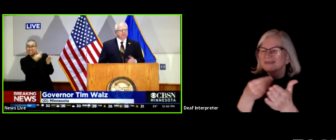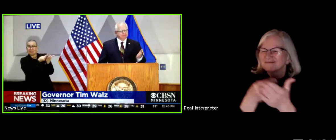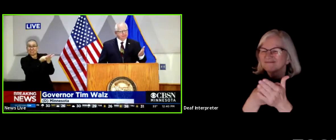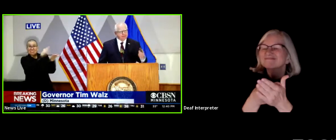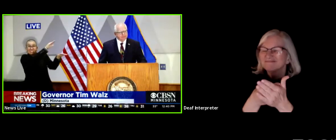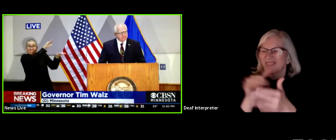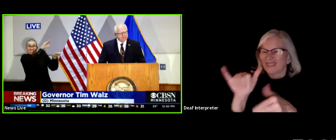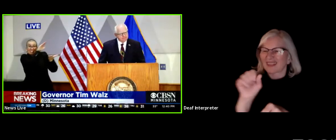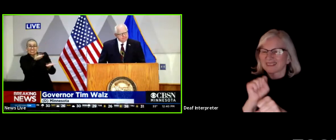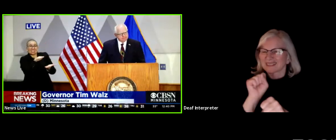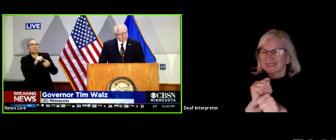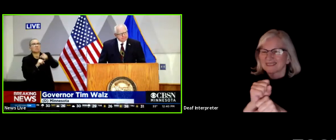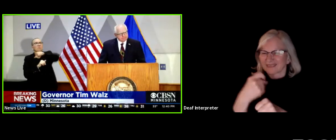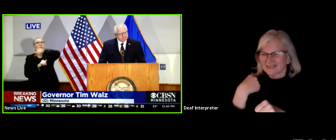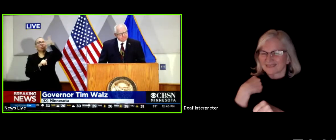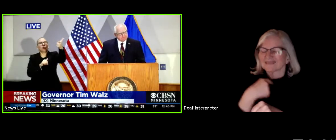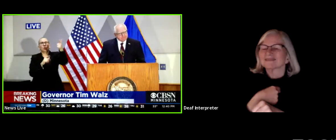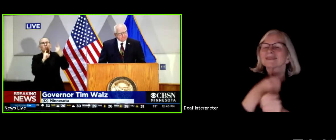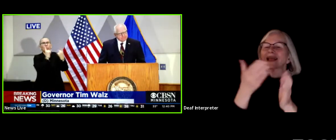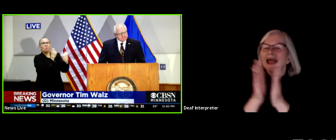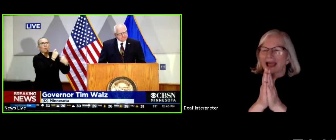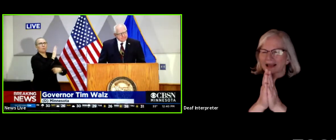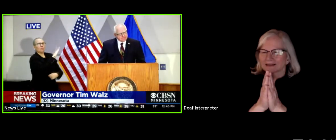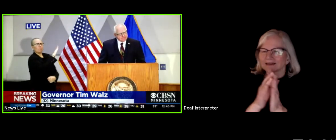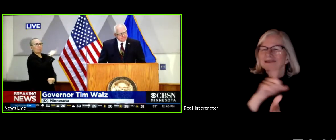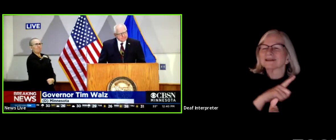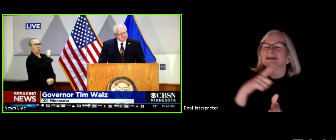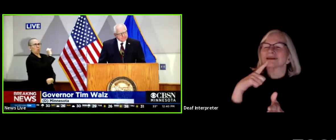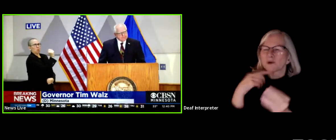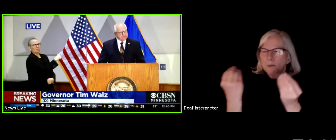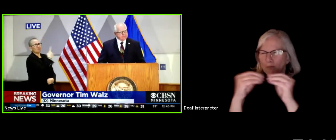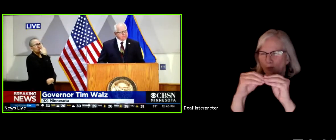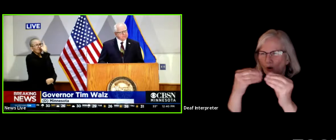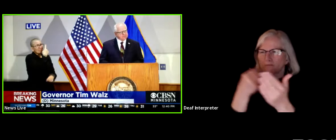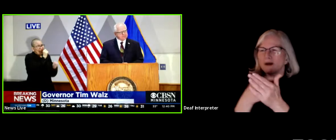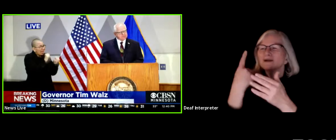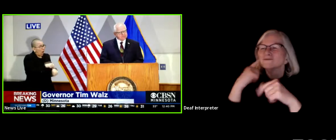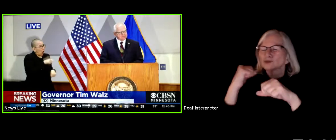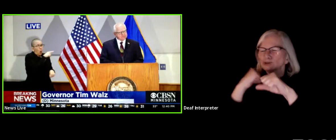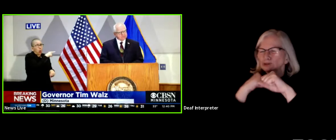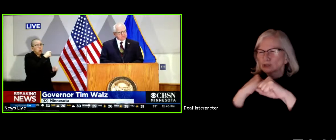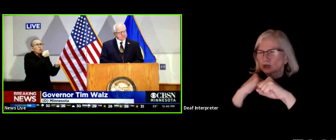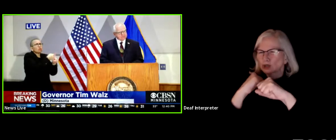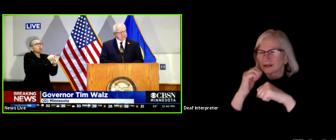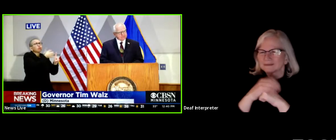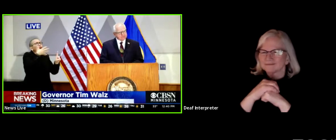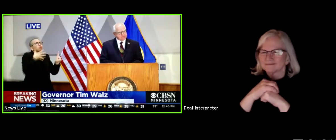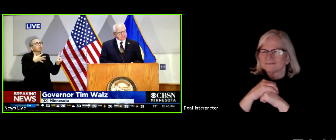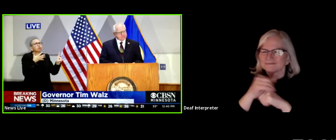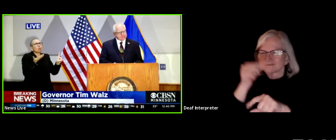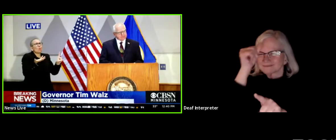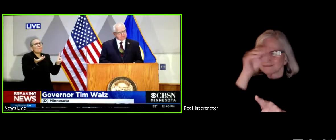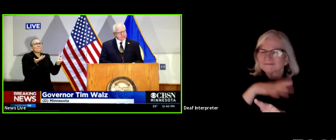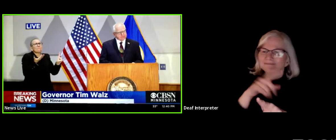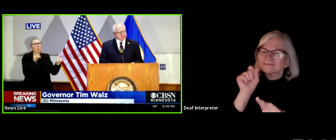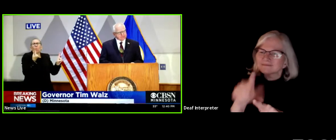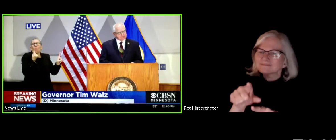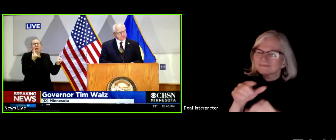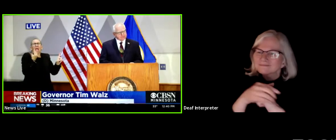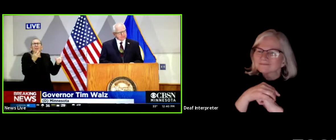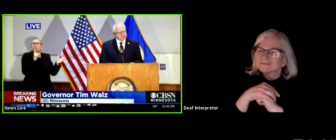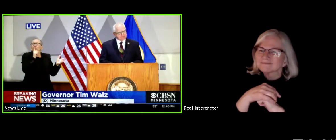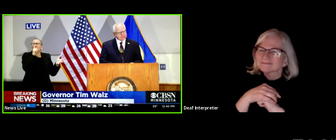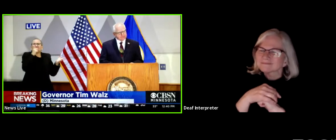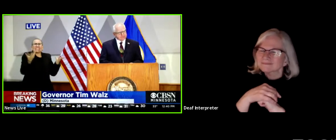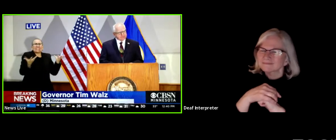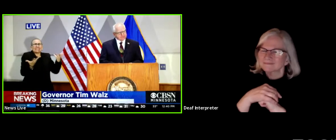Governor, I was wondering if you could explain, or somebody up there could explain the actual rules and the laws around